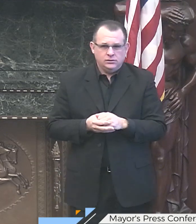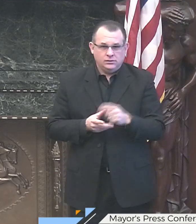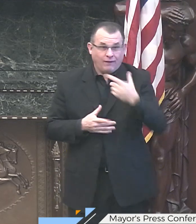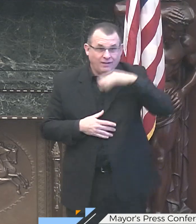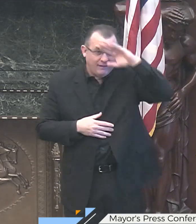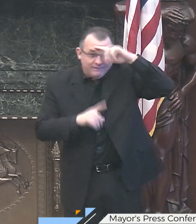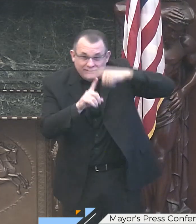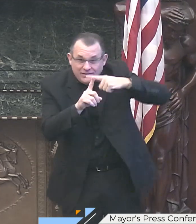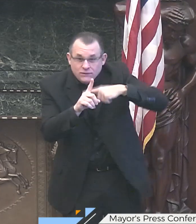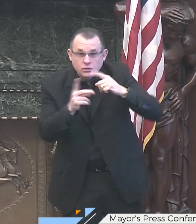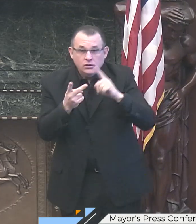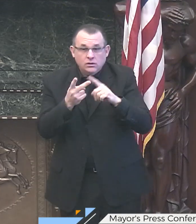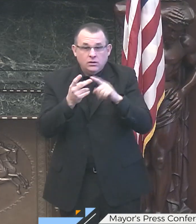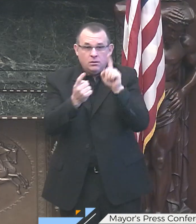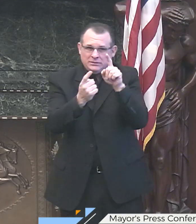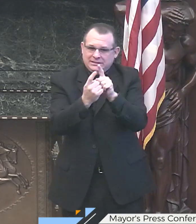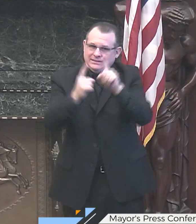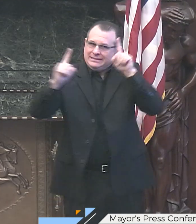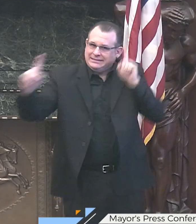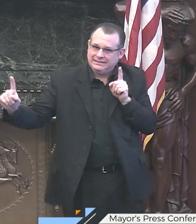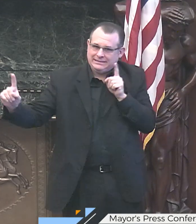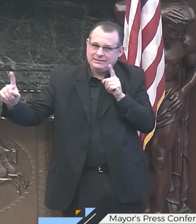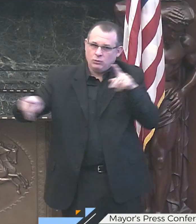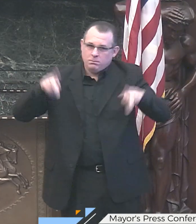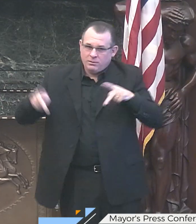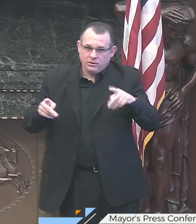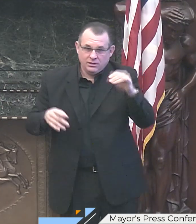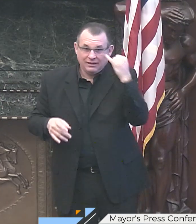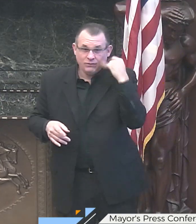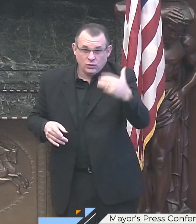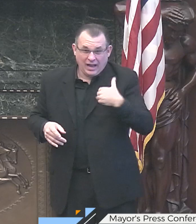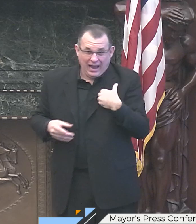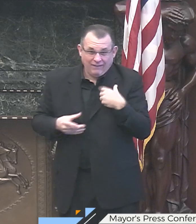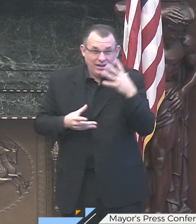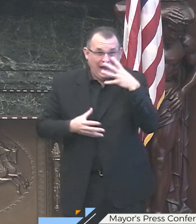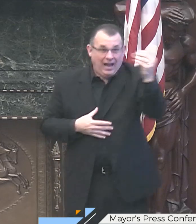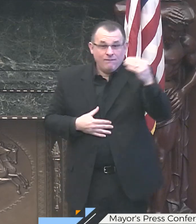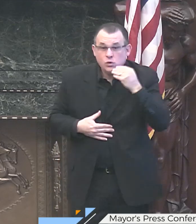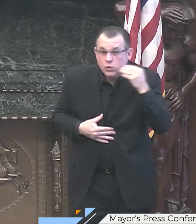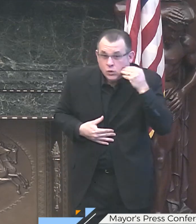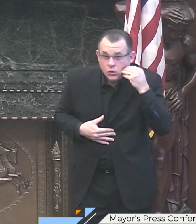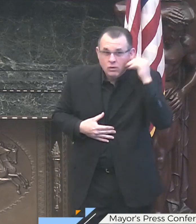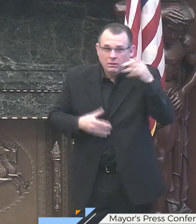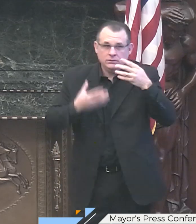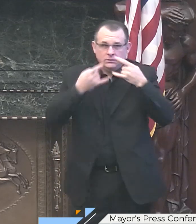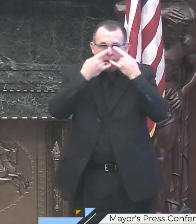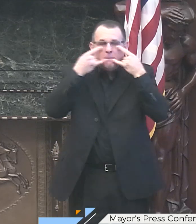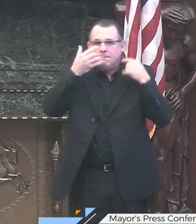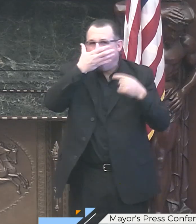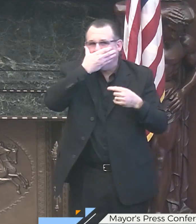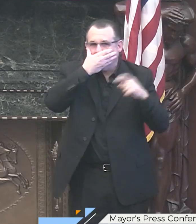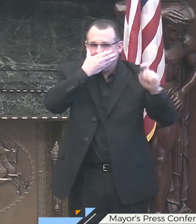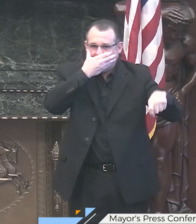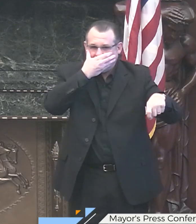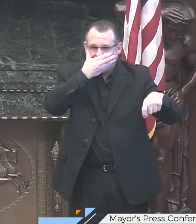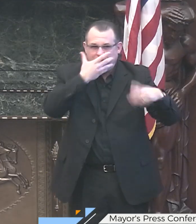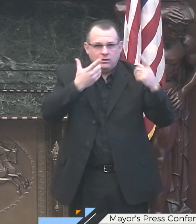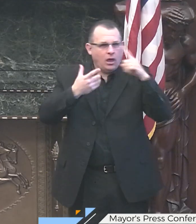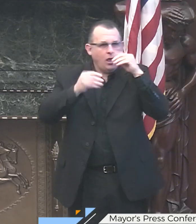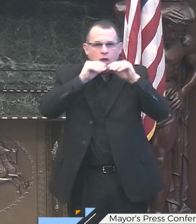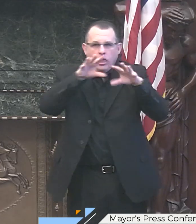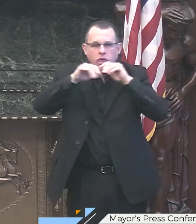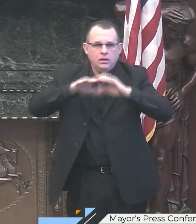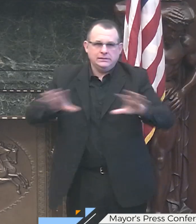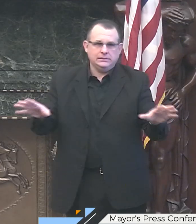you stay away from people, and if you must be out of your home, wear a mask so you don't expose other people to a potential infection. I